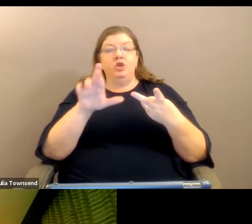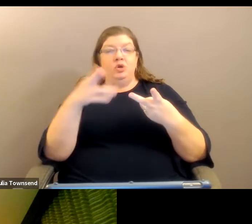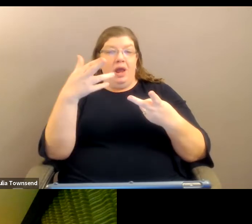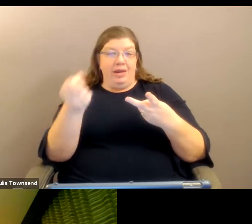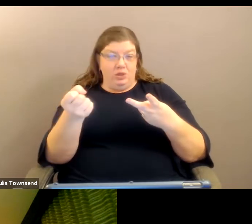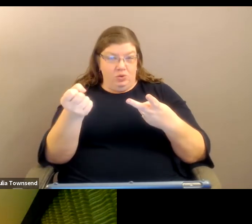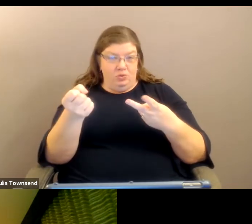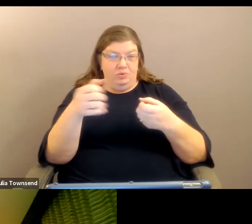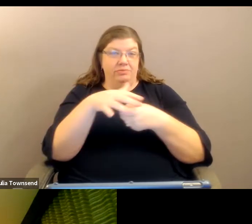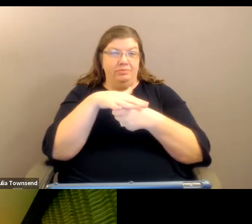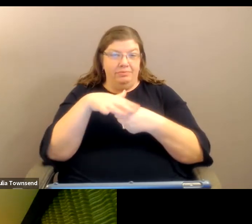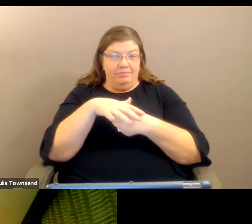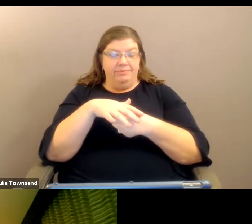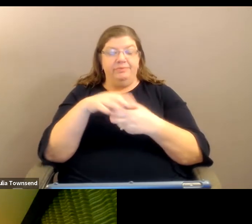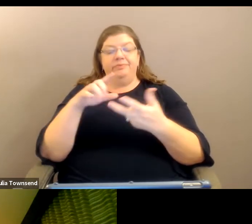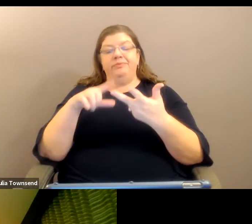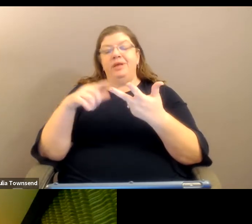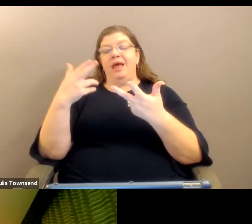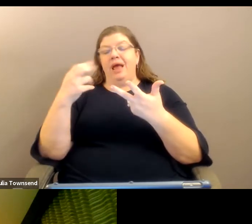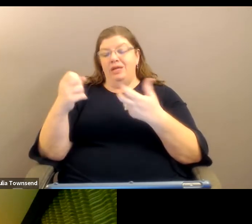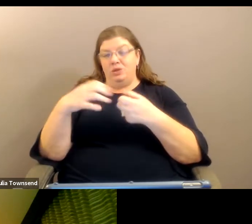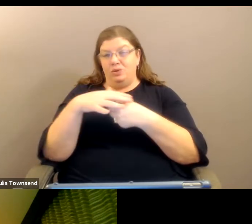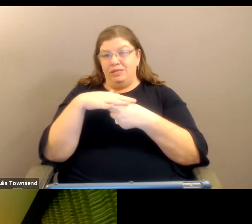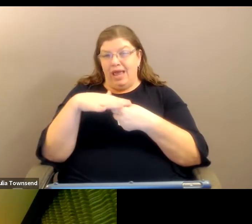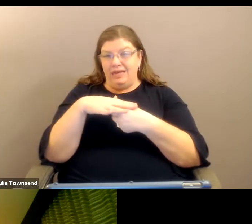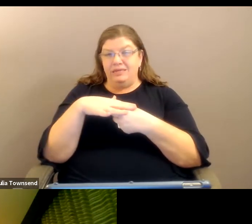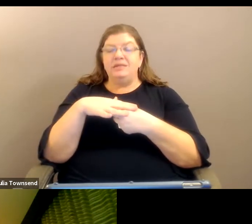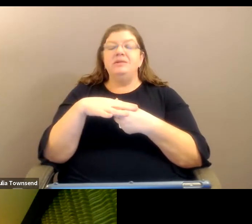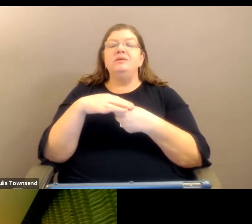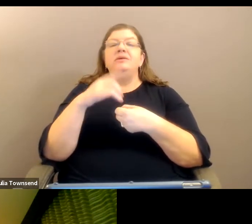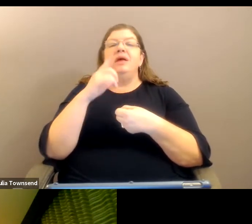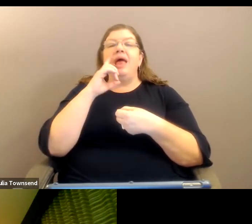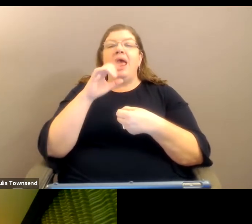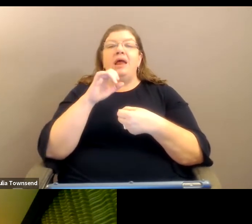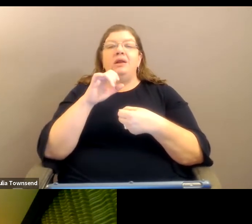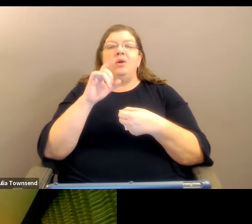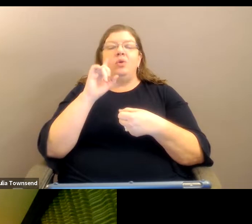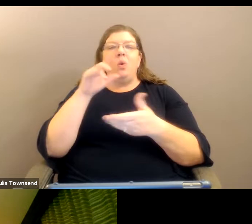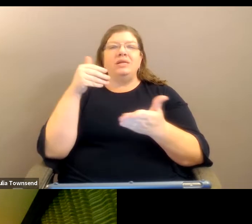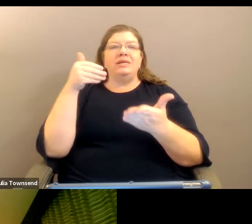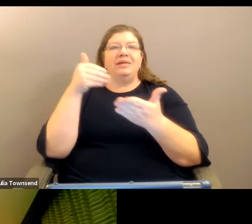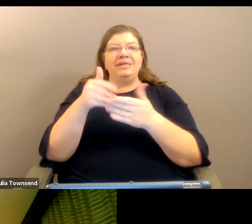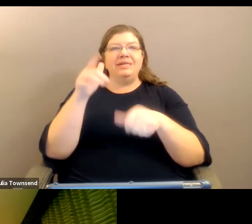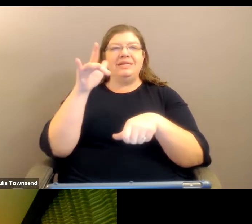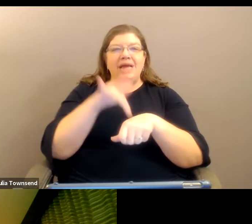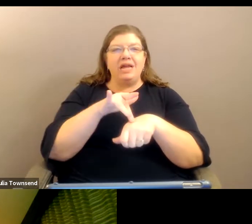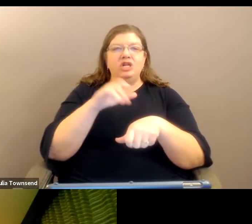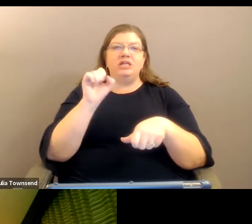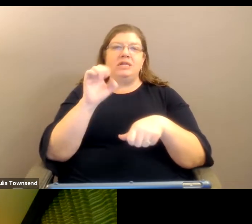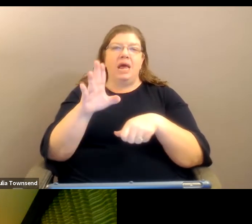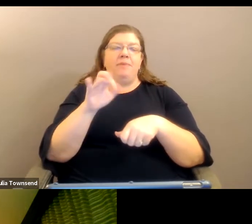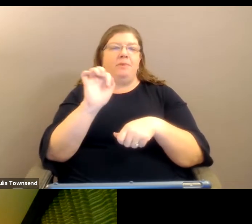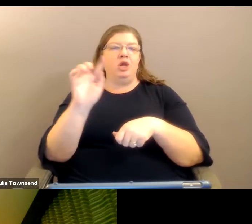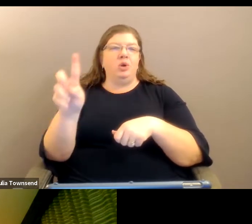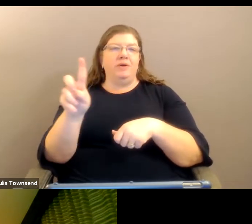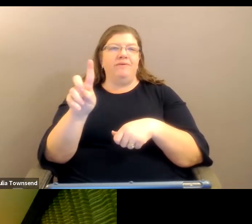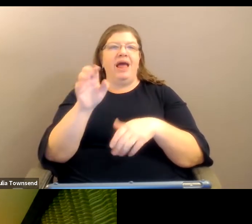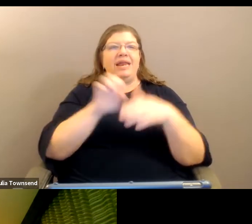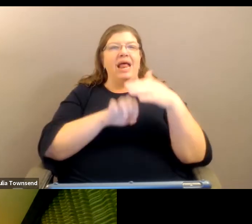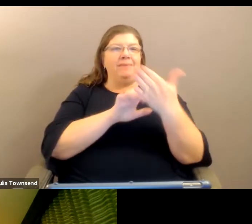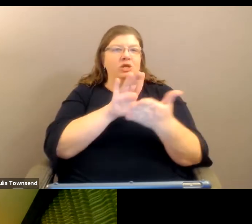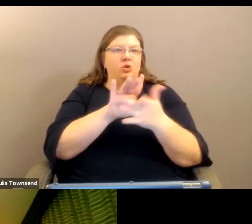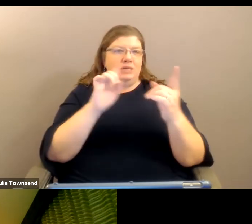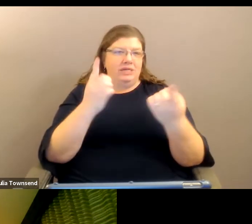sites, high school sites, in the ones that encroach on and touch within Santa Barbara Unified's elementary